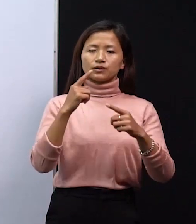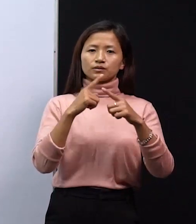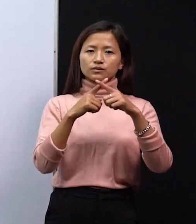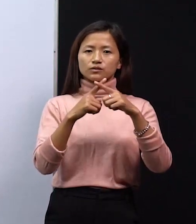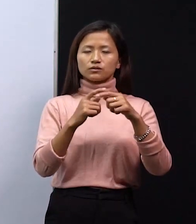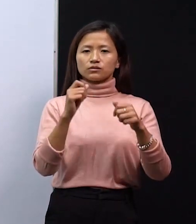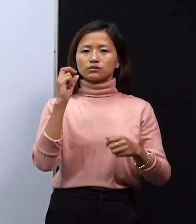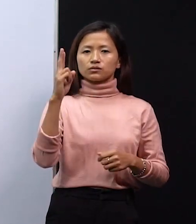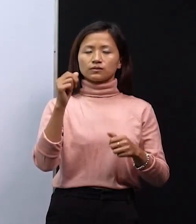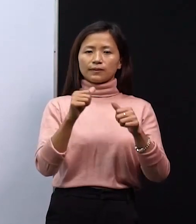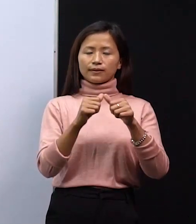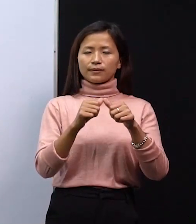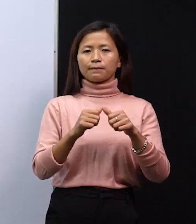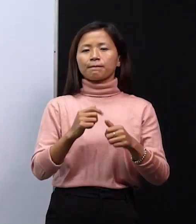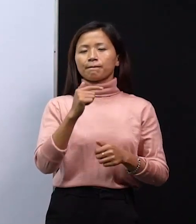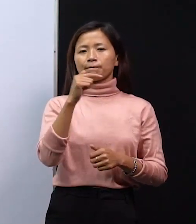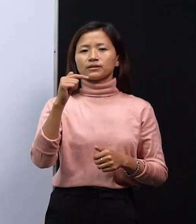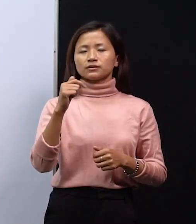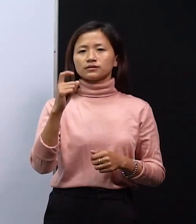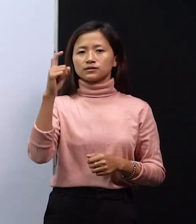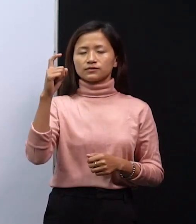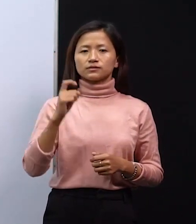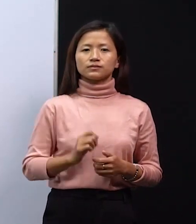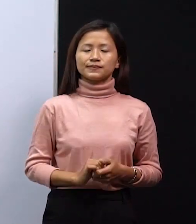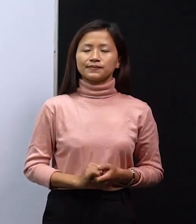into 2a minus 7.